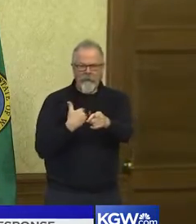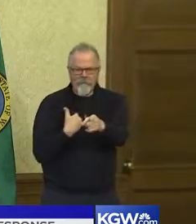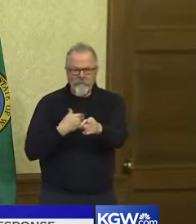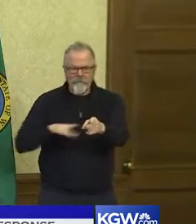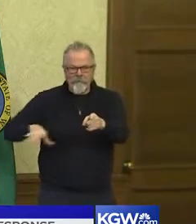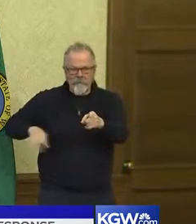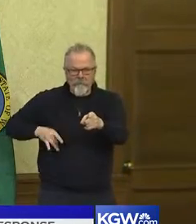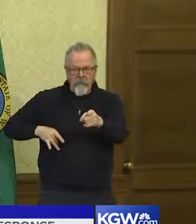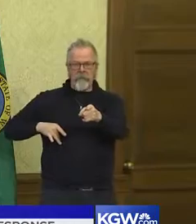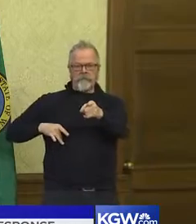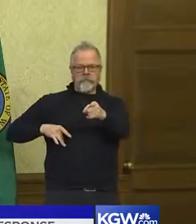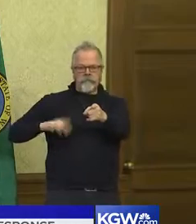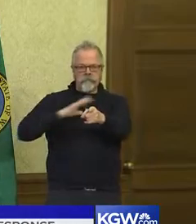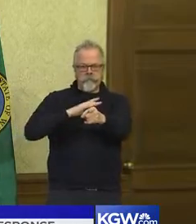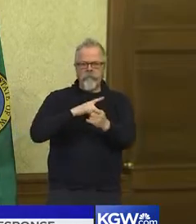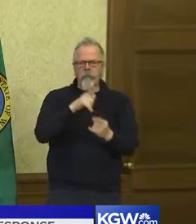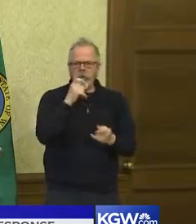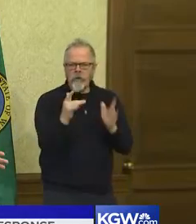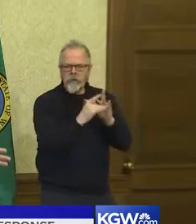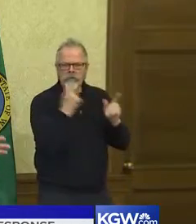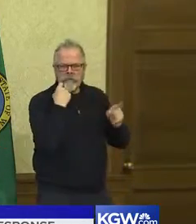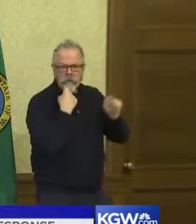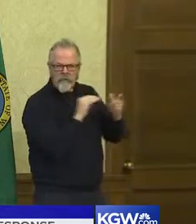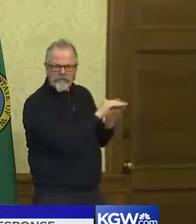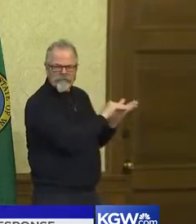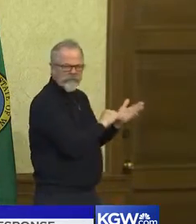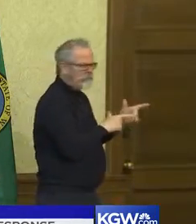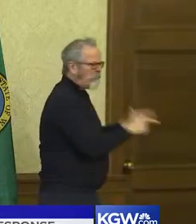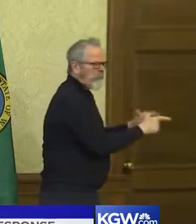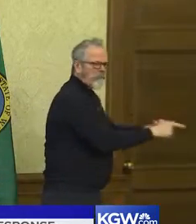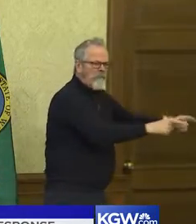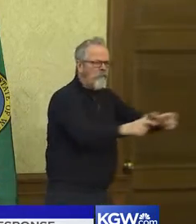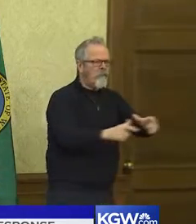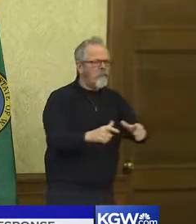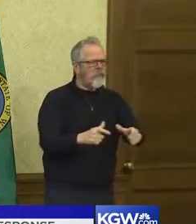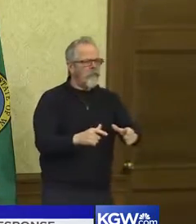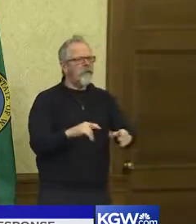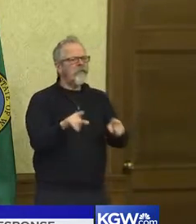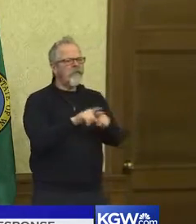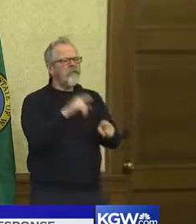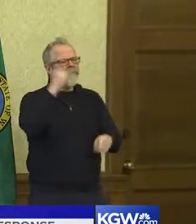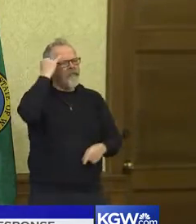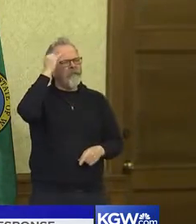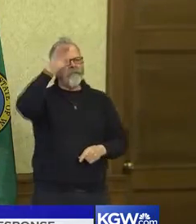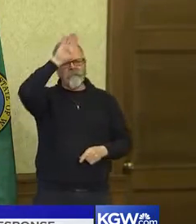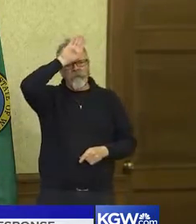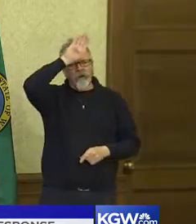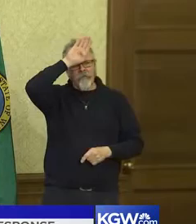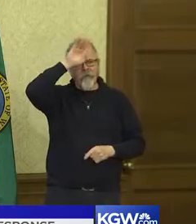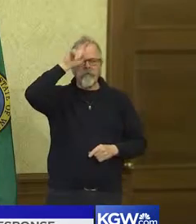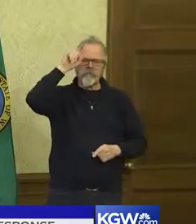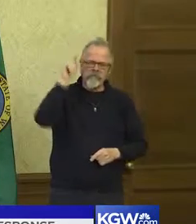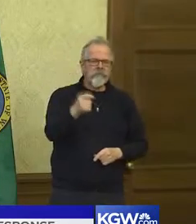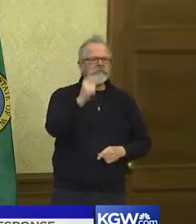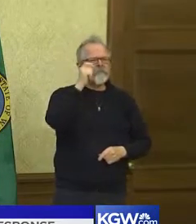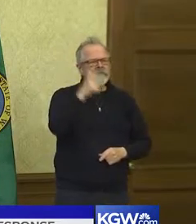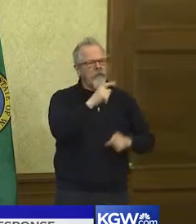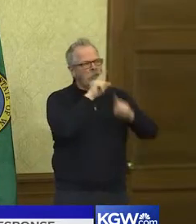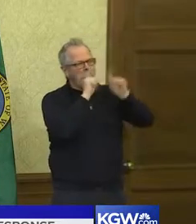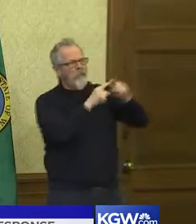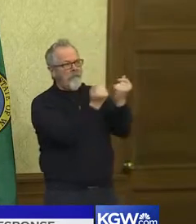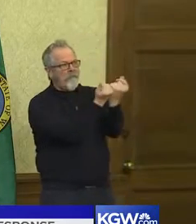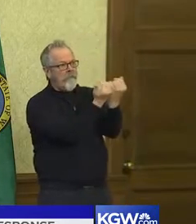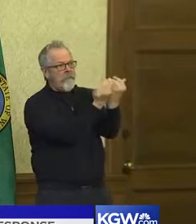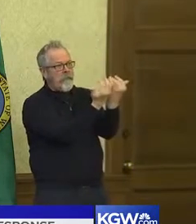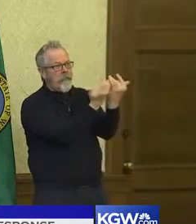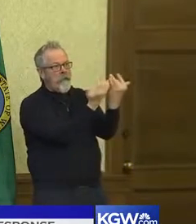that. We've identified about 550 state employees that we can deploy into that, and we're looking at some other ideas as well in the next couple